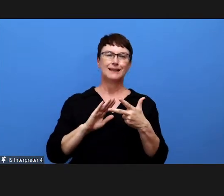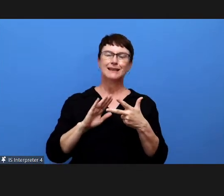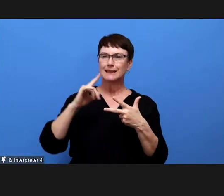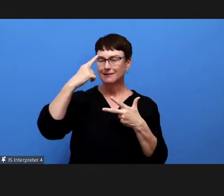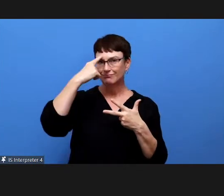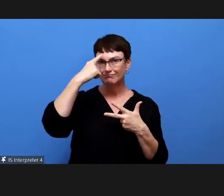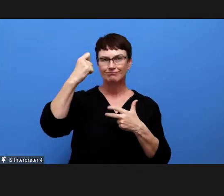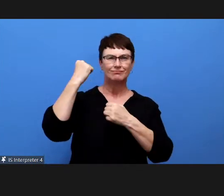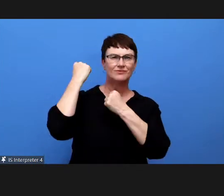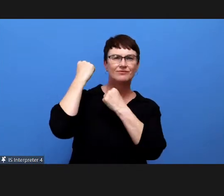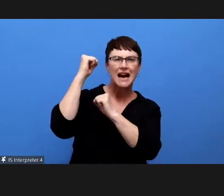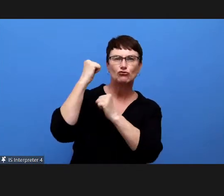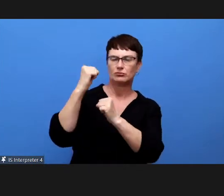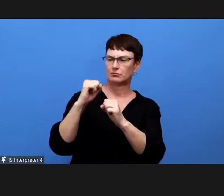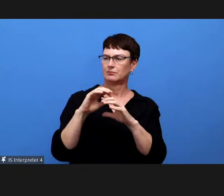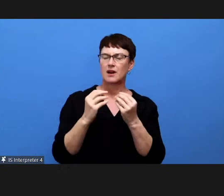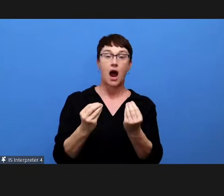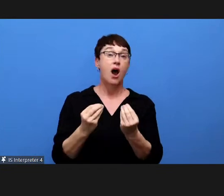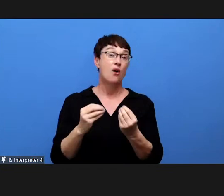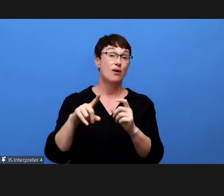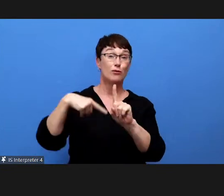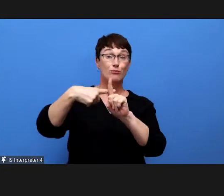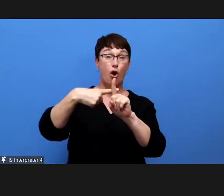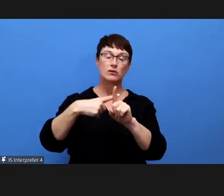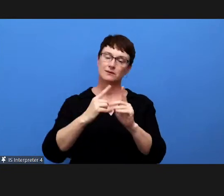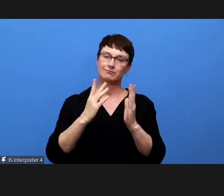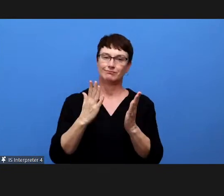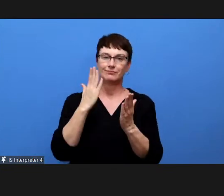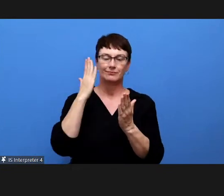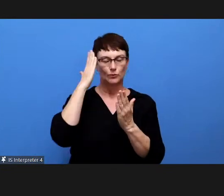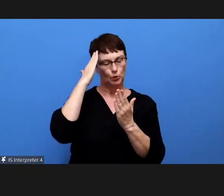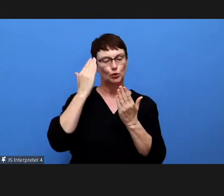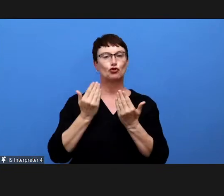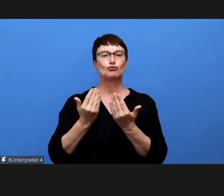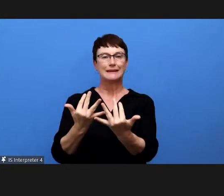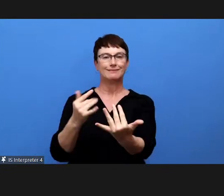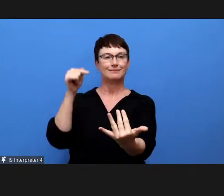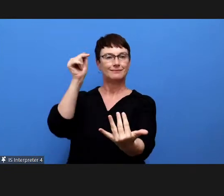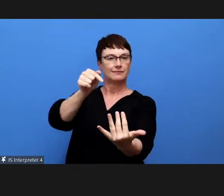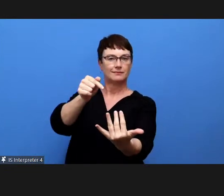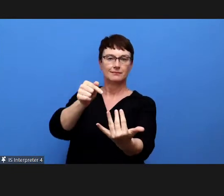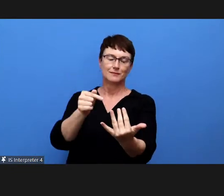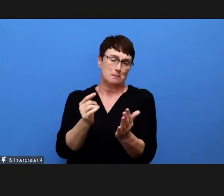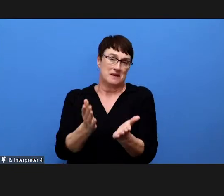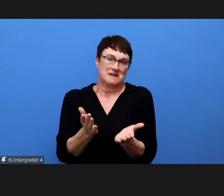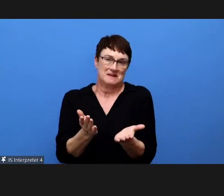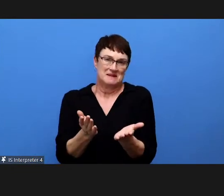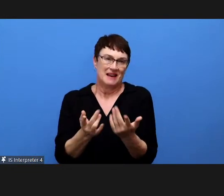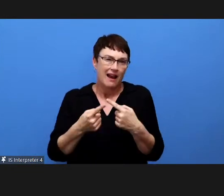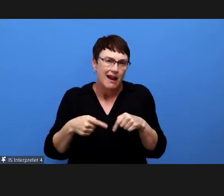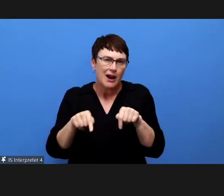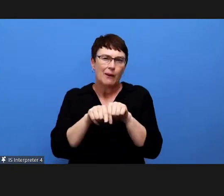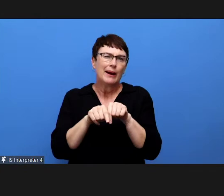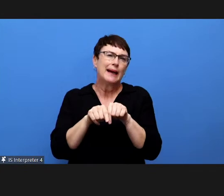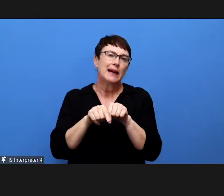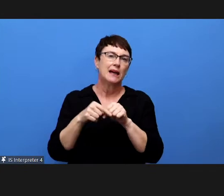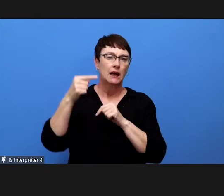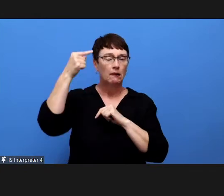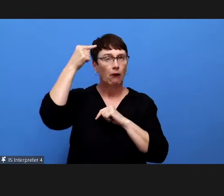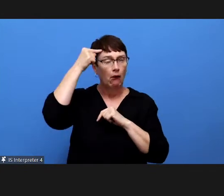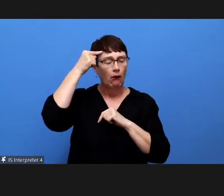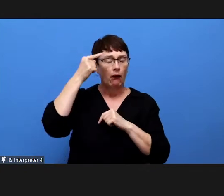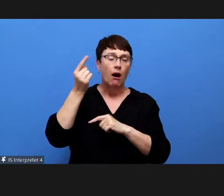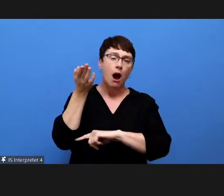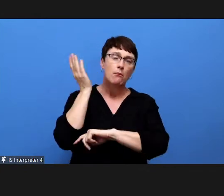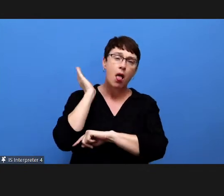emerging data needs should actually transcend beyond the conventional data systems that we have always worked with. So I'll be posing this question